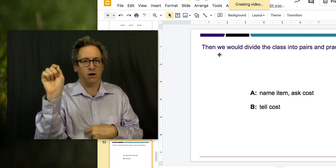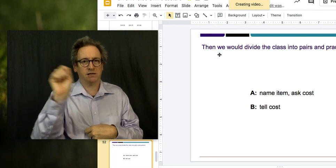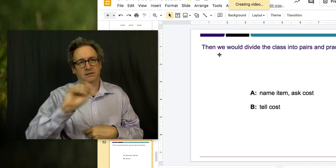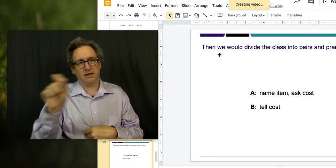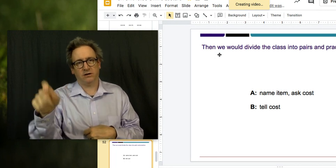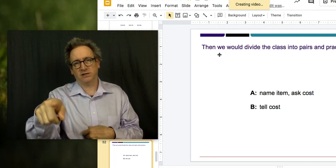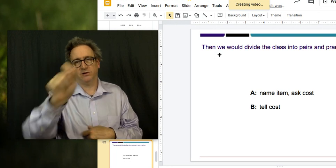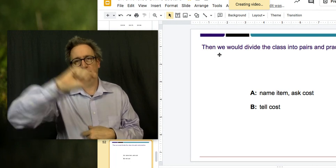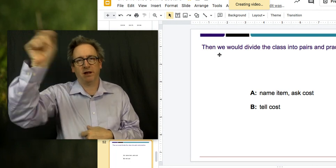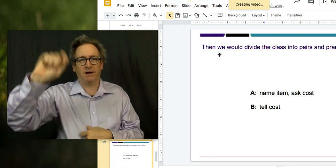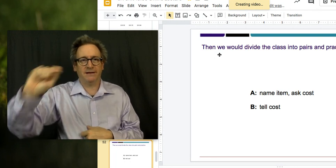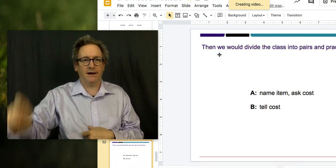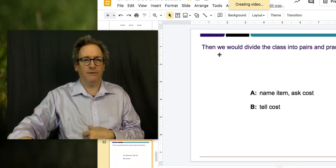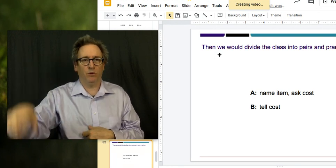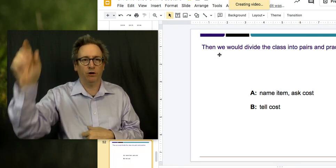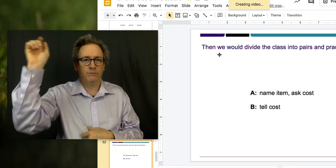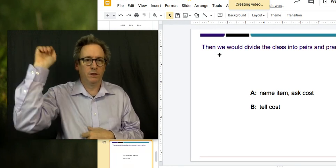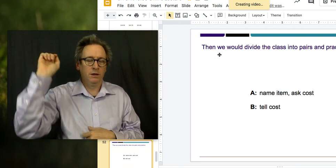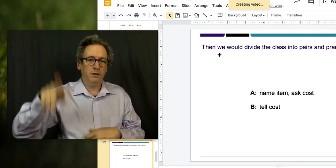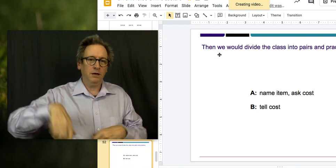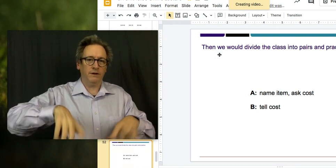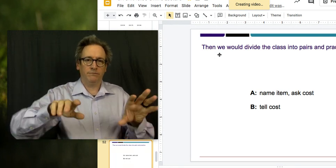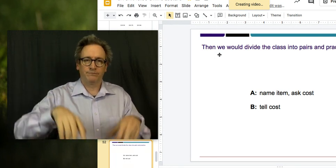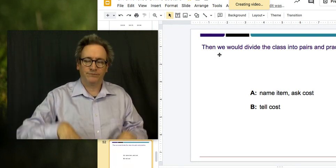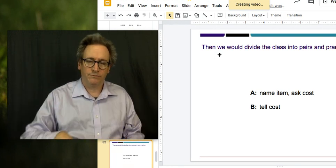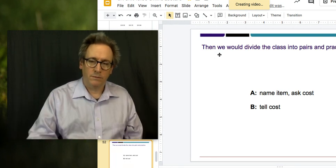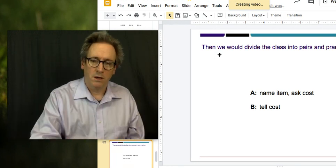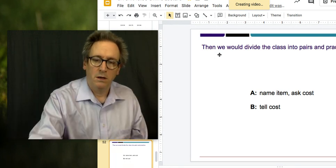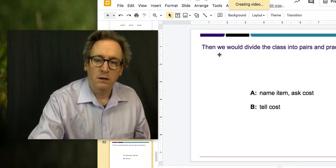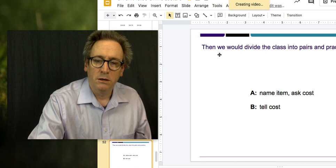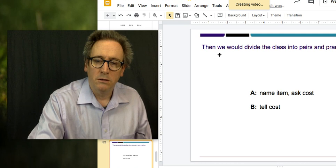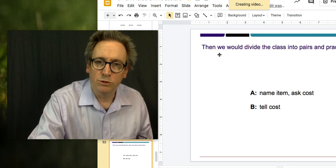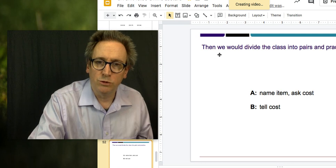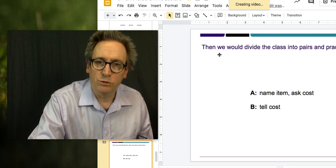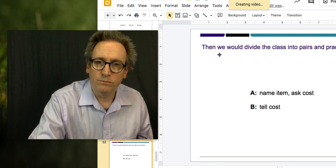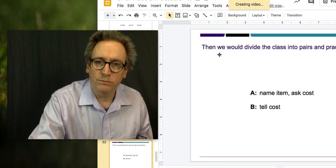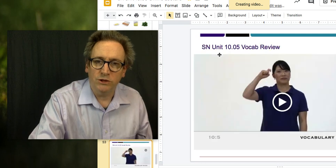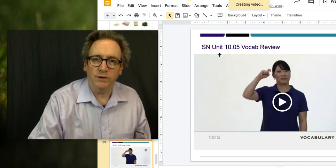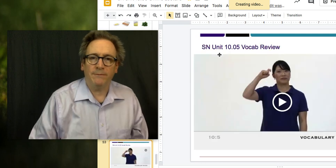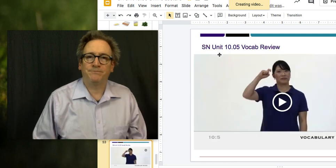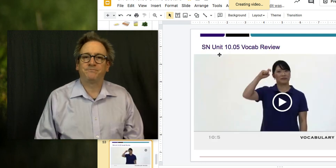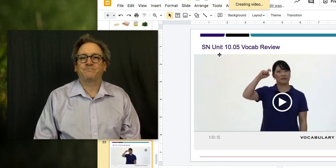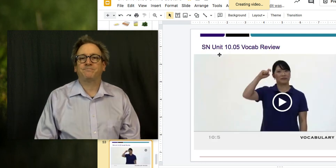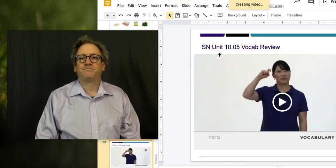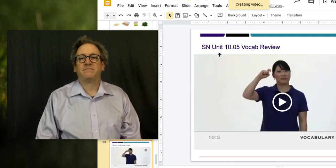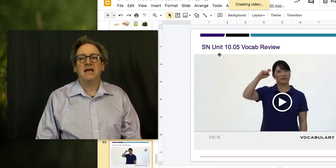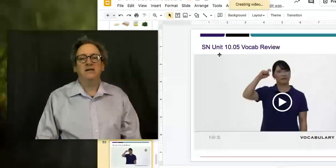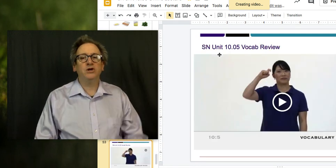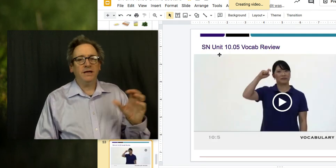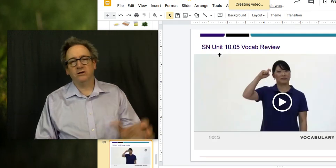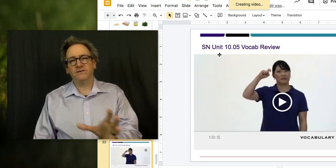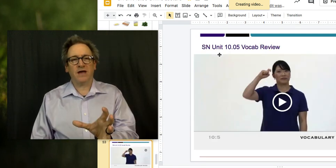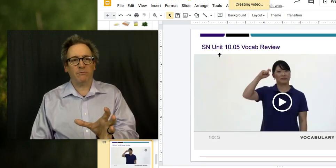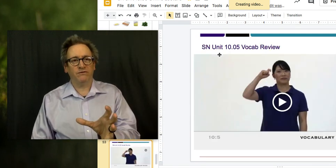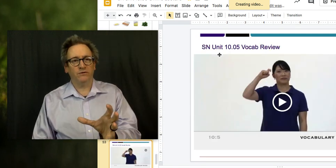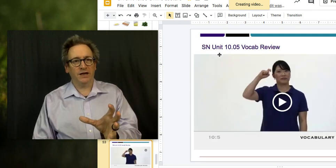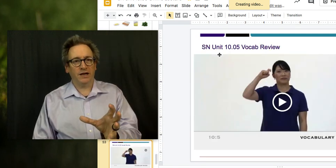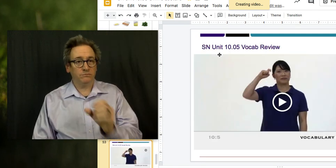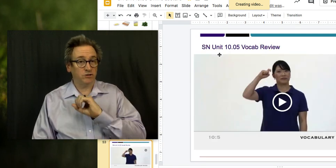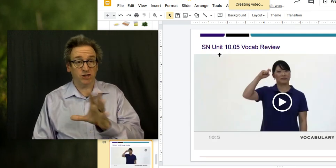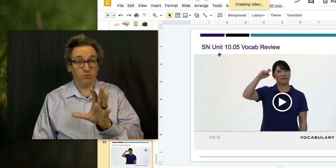the item, ask the cost, tell the cost. So normally I write that on the board. do that. So here's the vocab